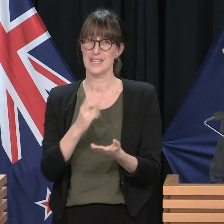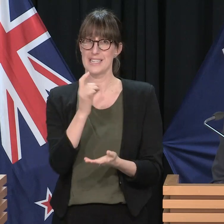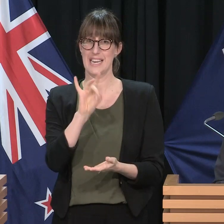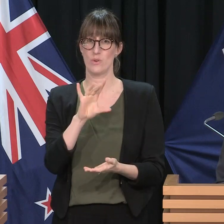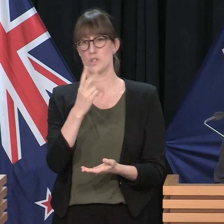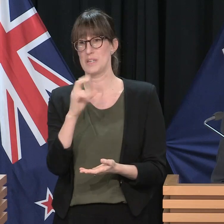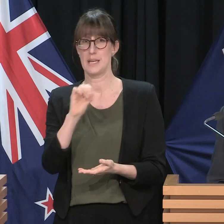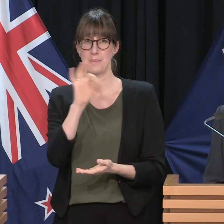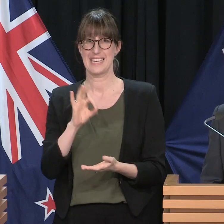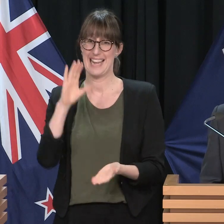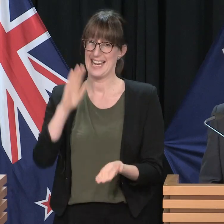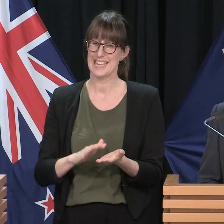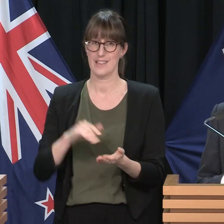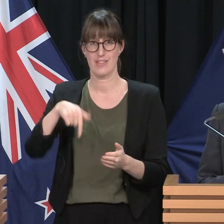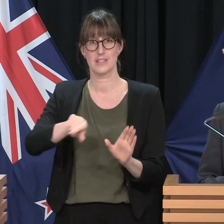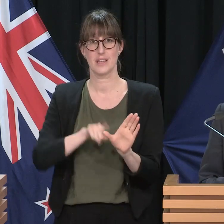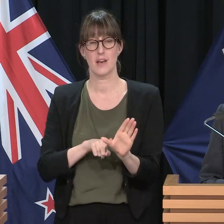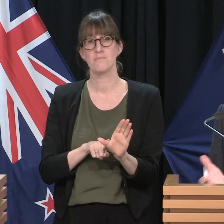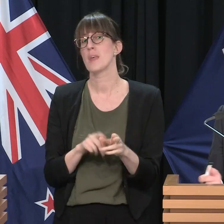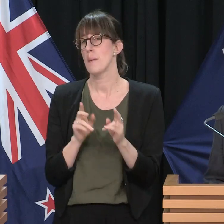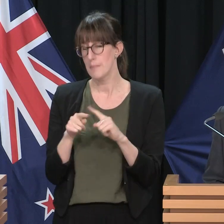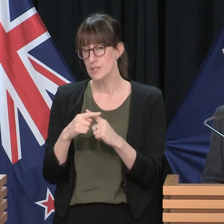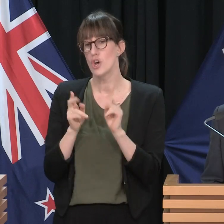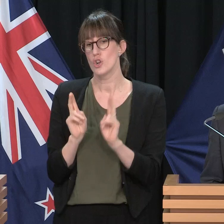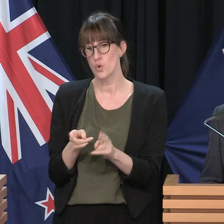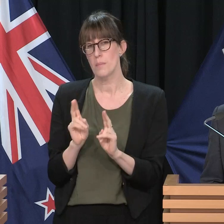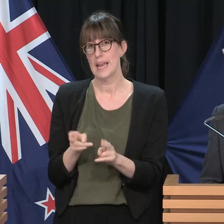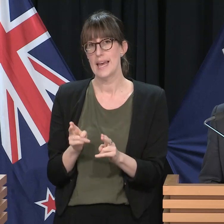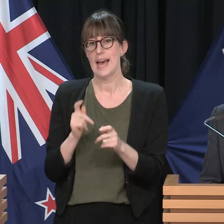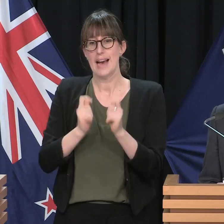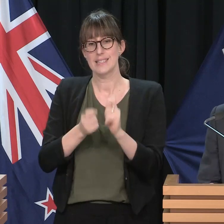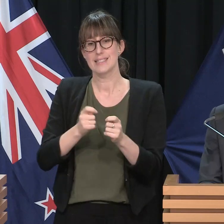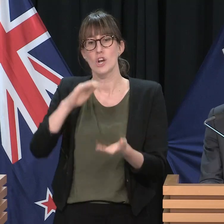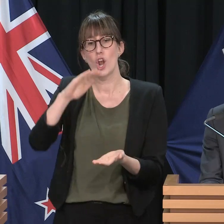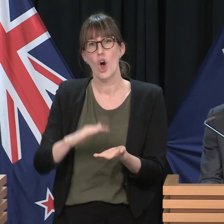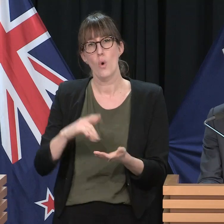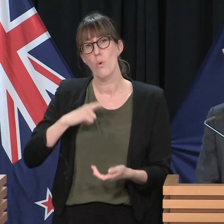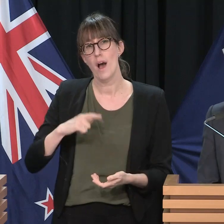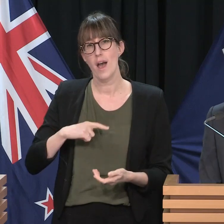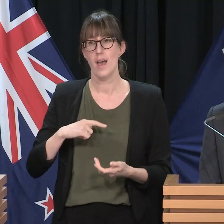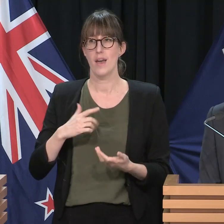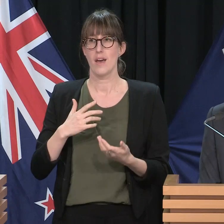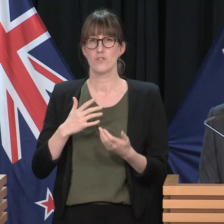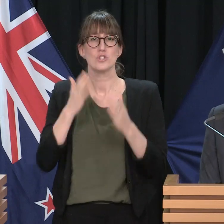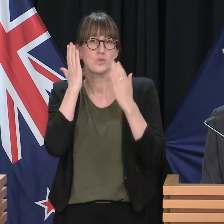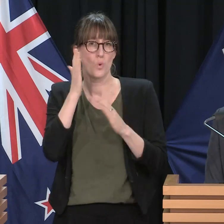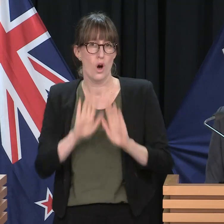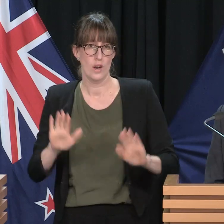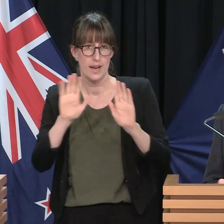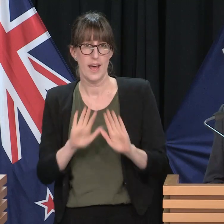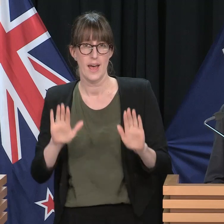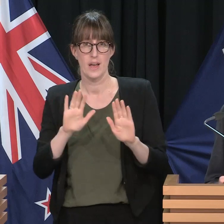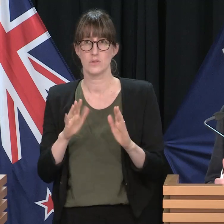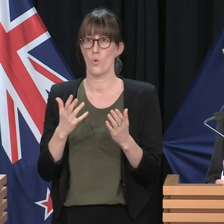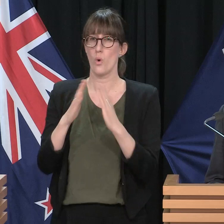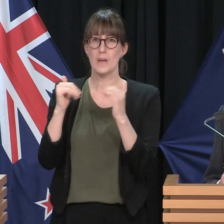is we always see a drop off in testing during school holidays and at weekends. And likewise, we have had feedback